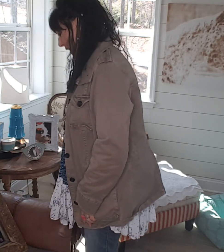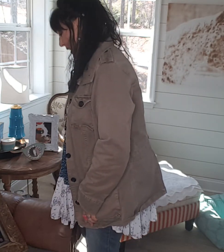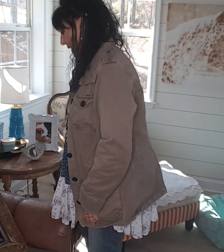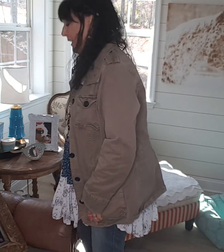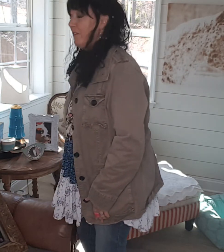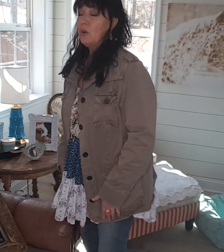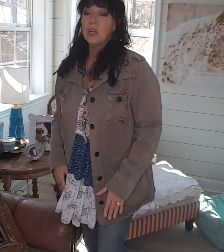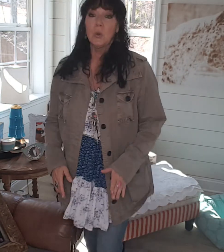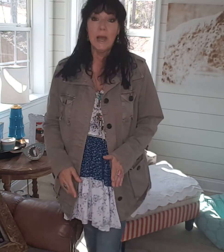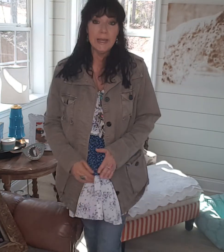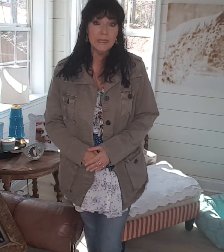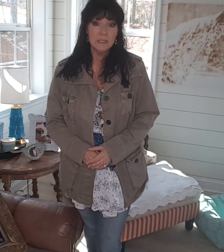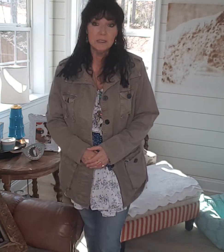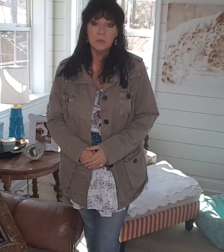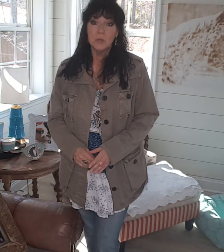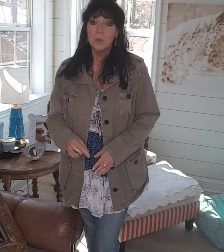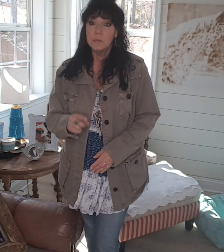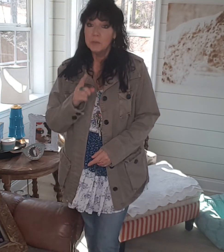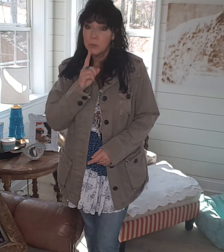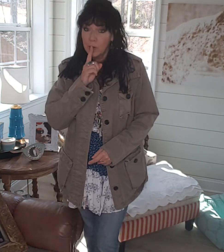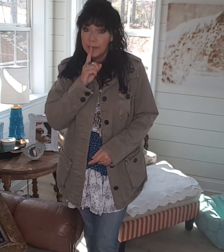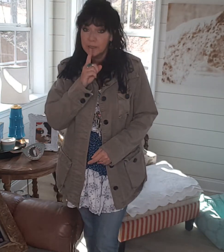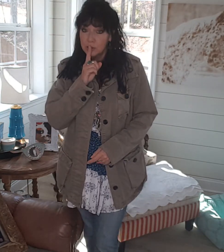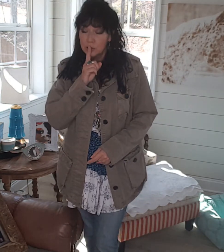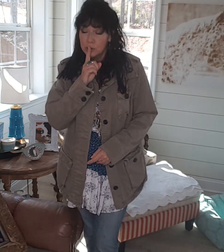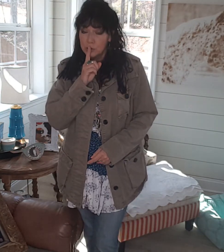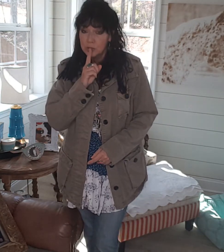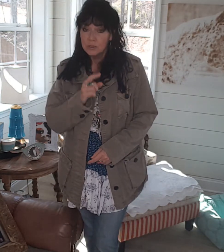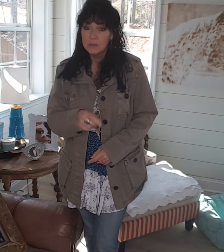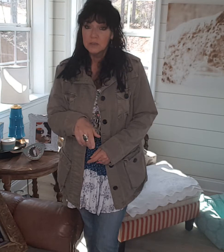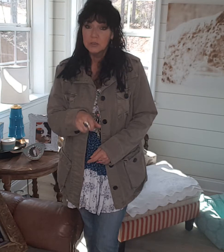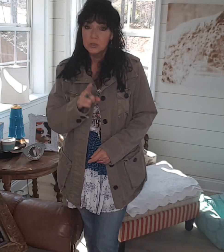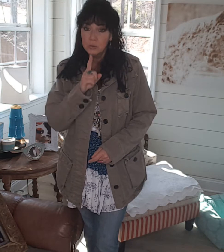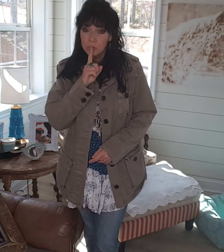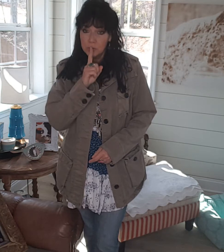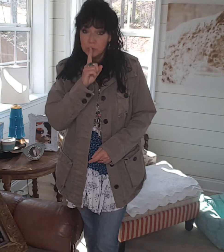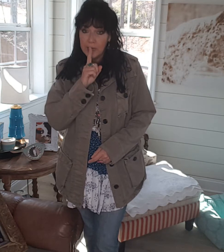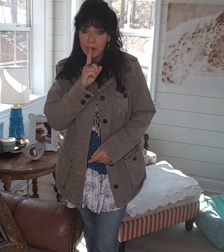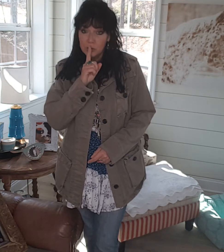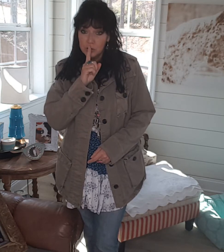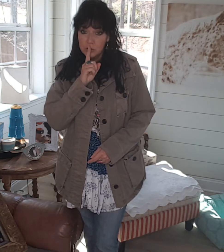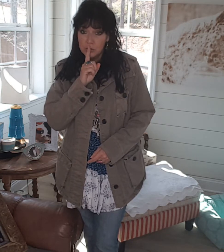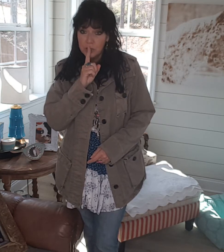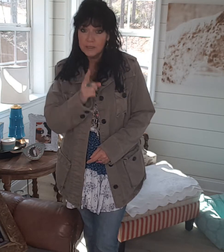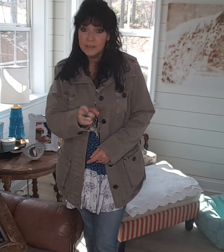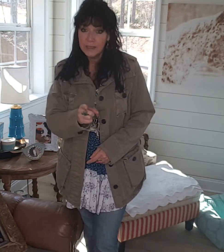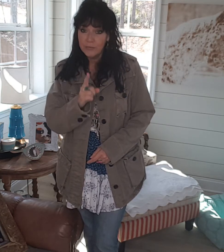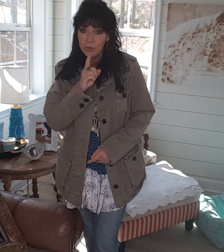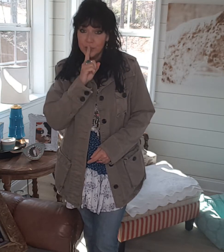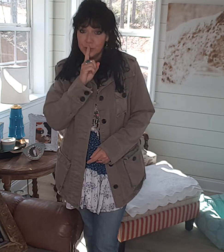let's see, for quiet, when you want them to be quiet, shh, too loud, shh, inside voice, shh.